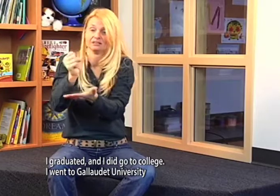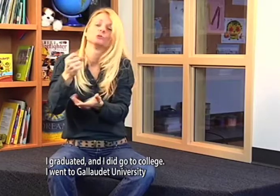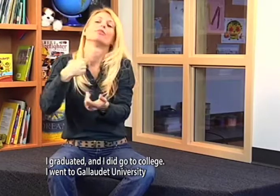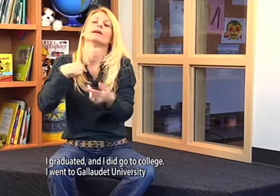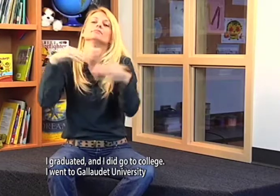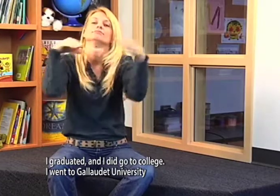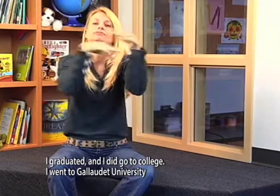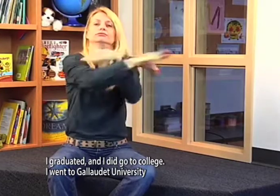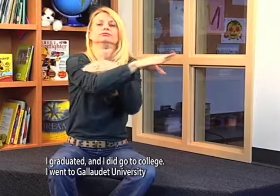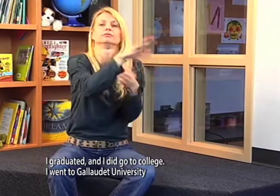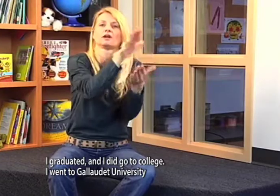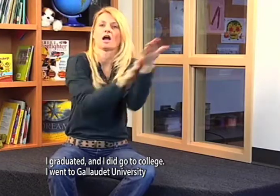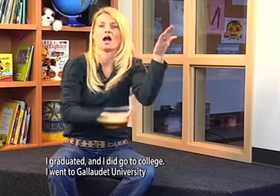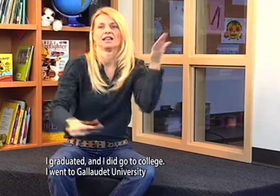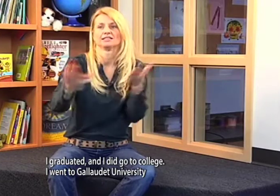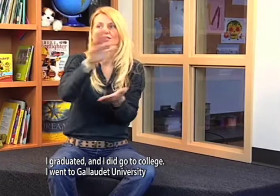I graduated and I did go to college.